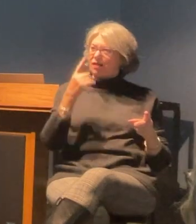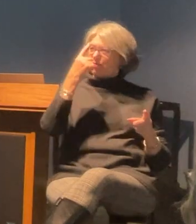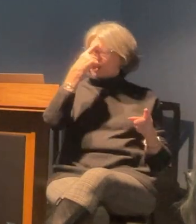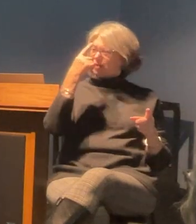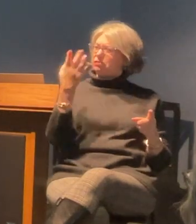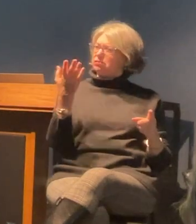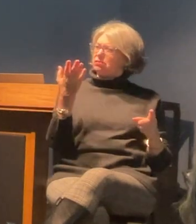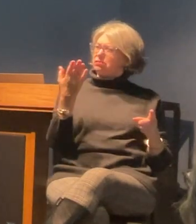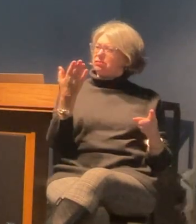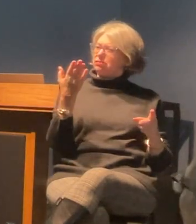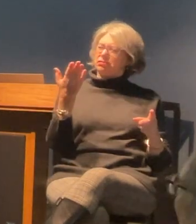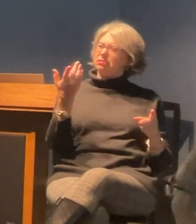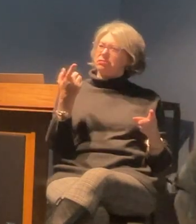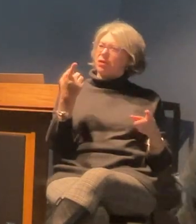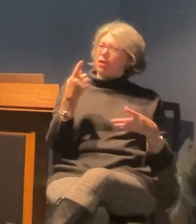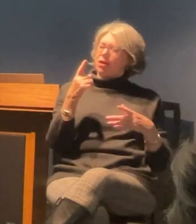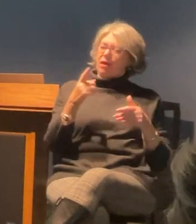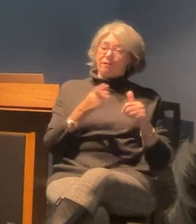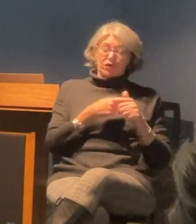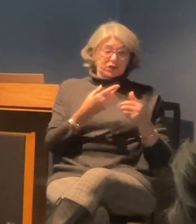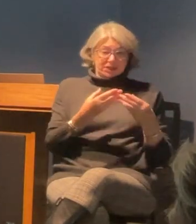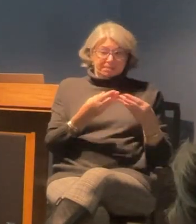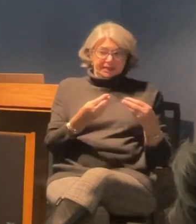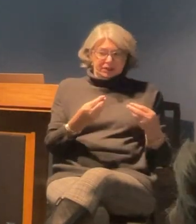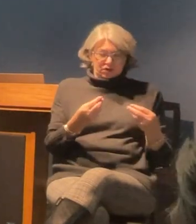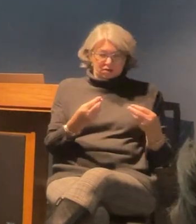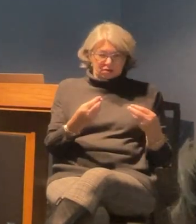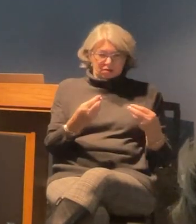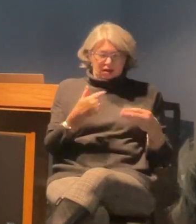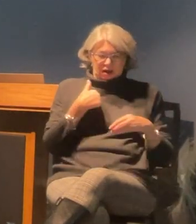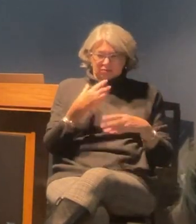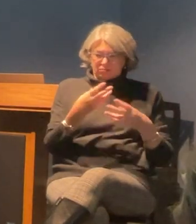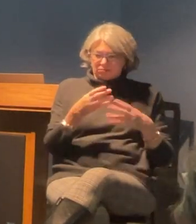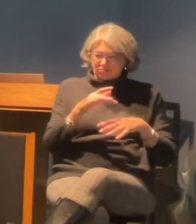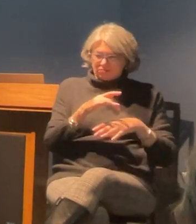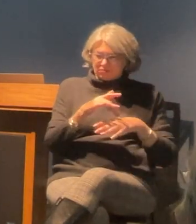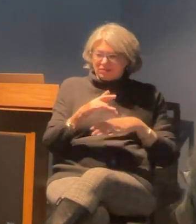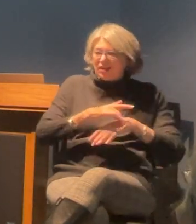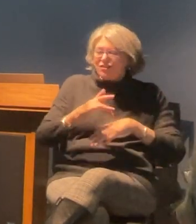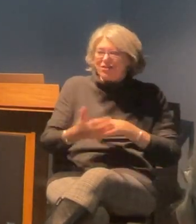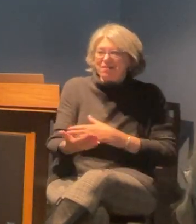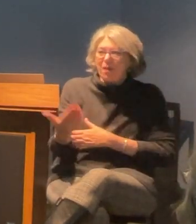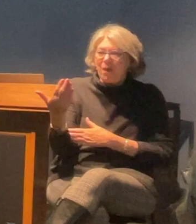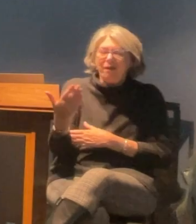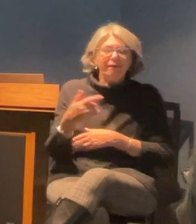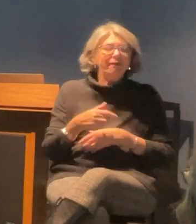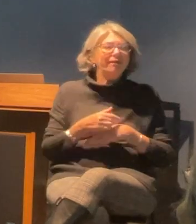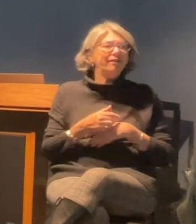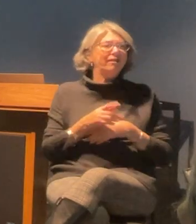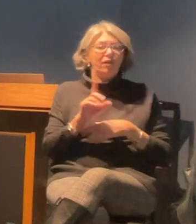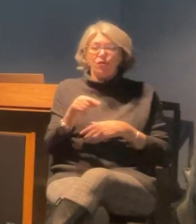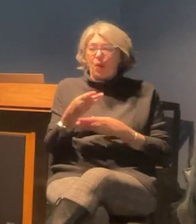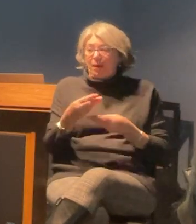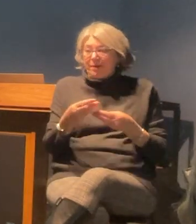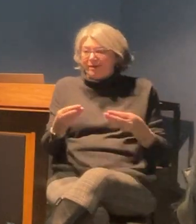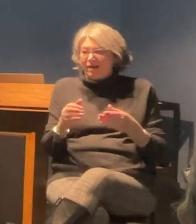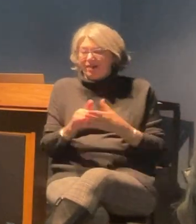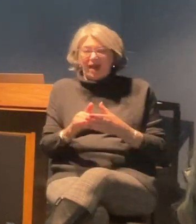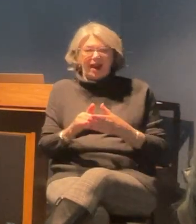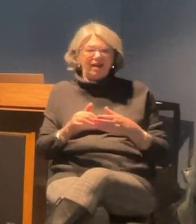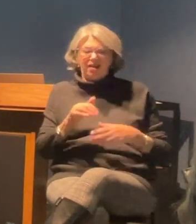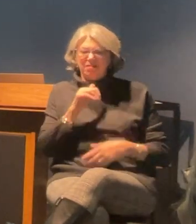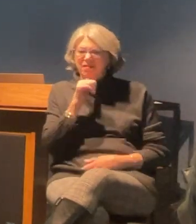like, what is the basic, what is the first material I in touch with in the morning, what is the only material that I'm